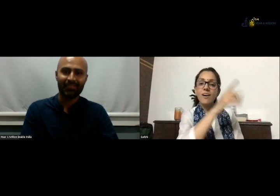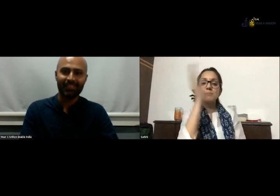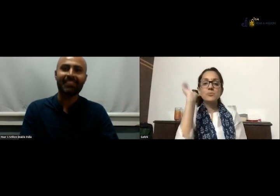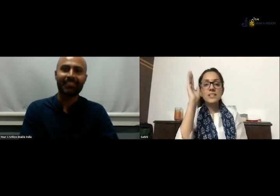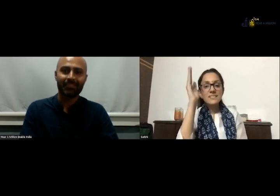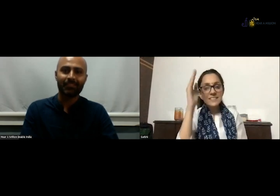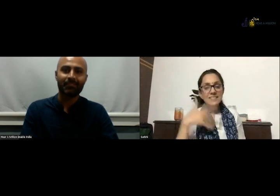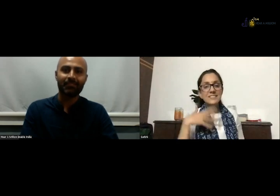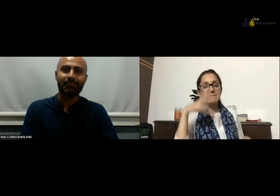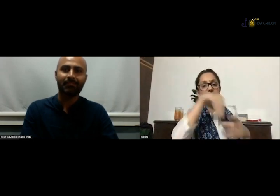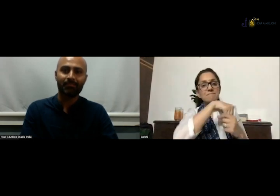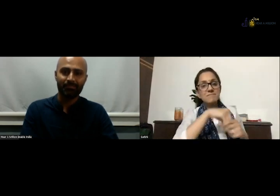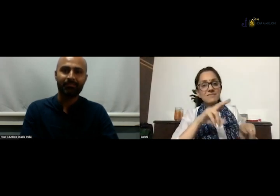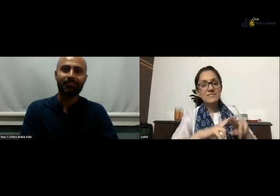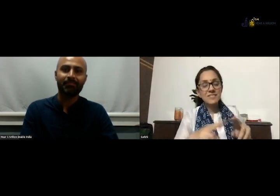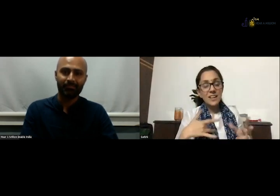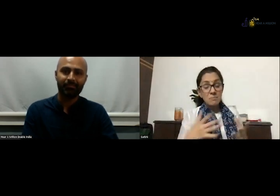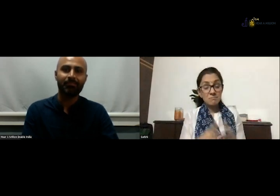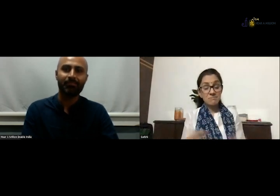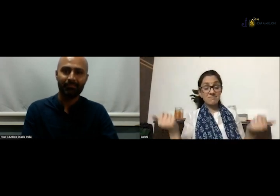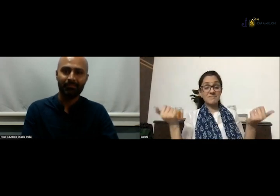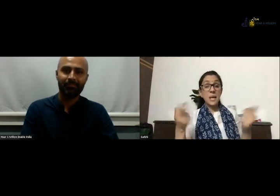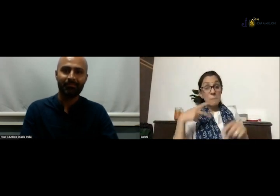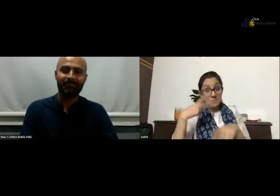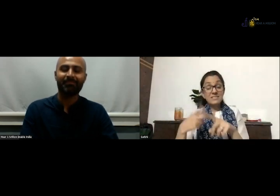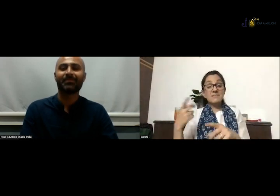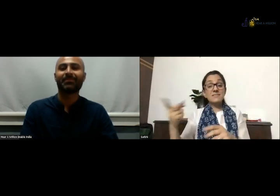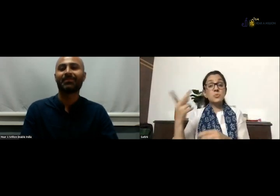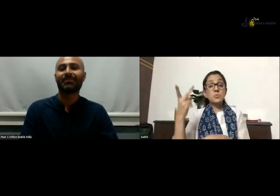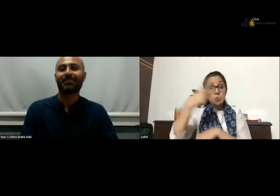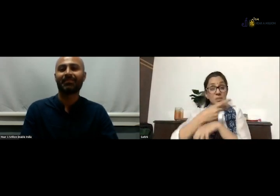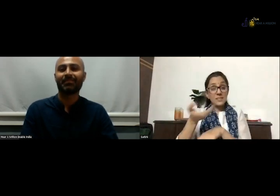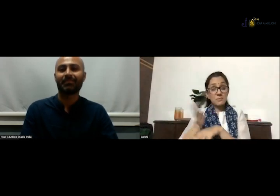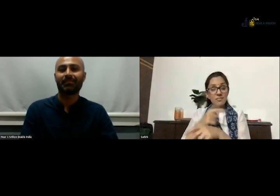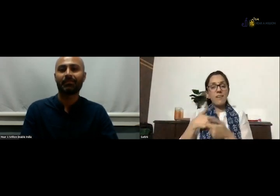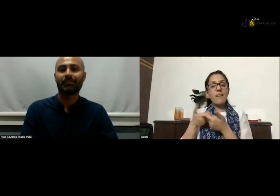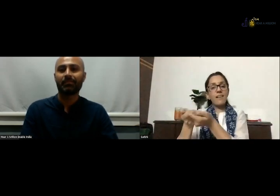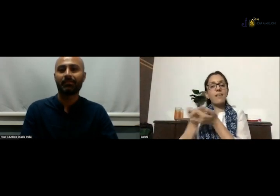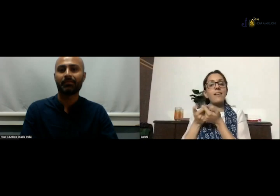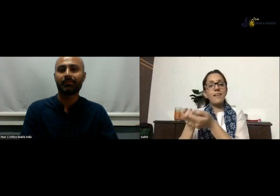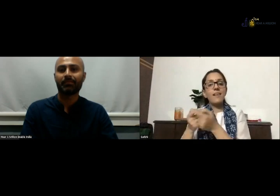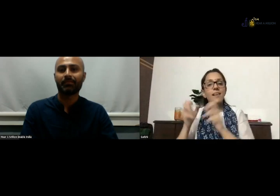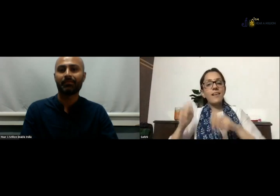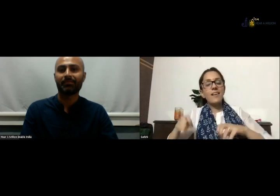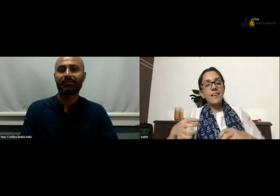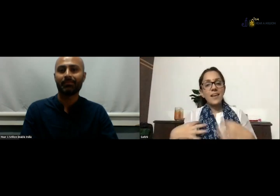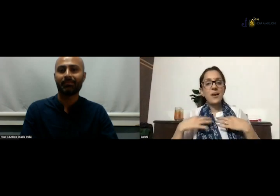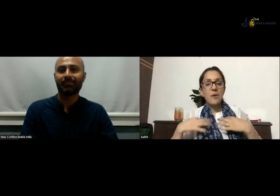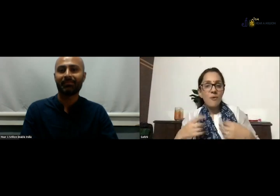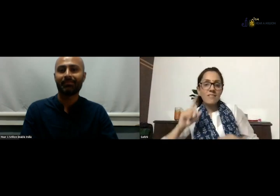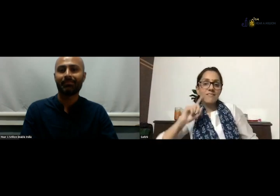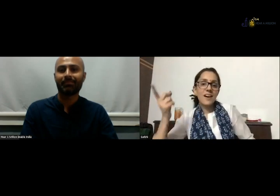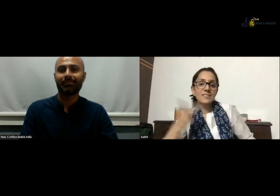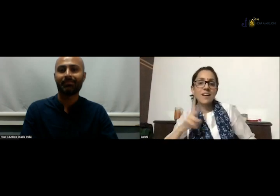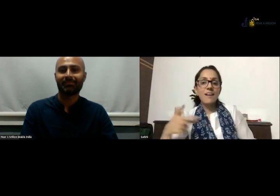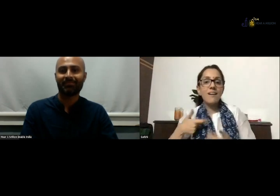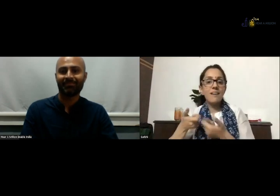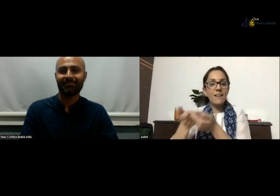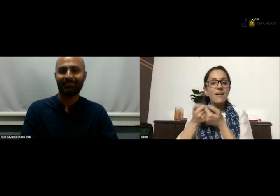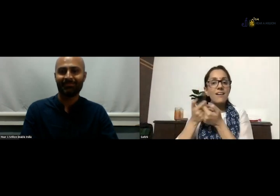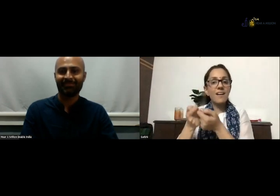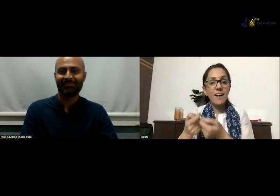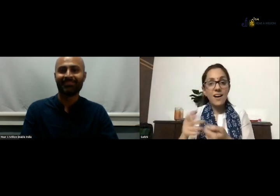The day when she passed away, just 1 week before we met, in a conference,